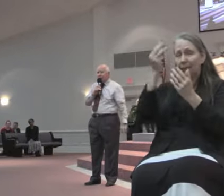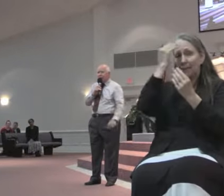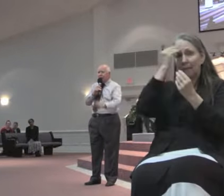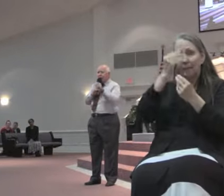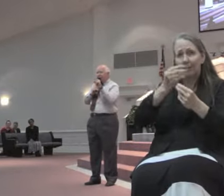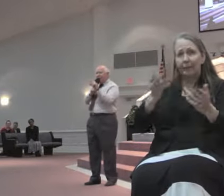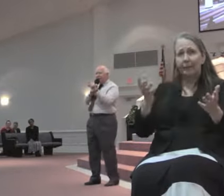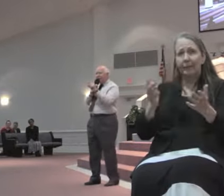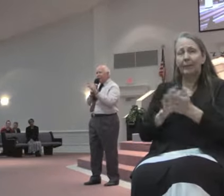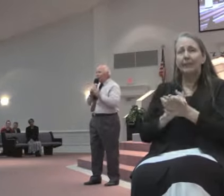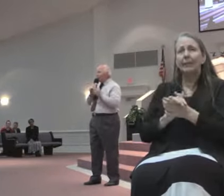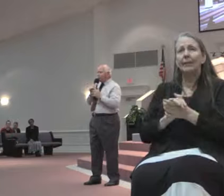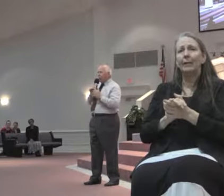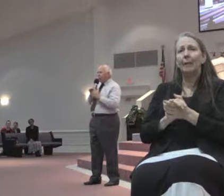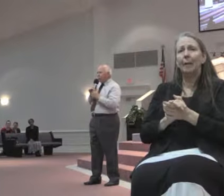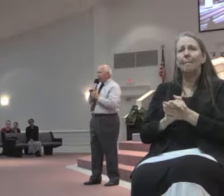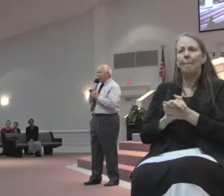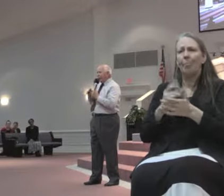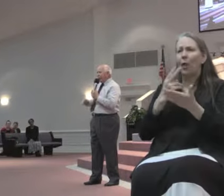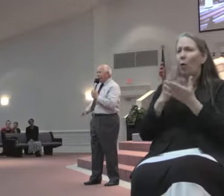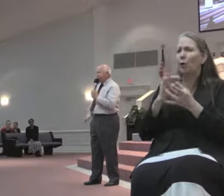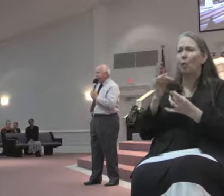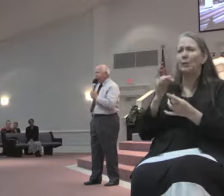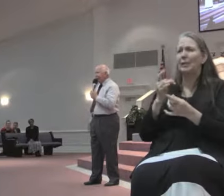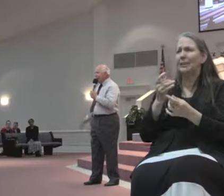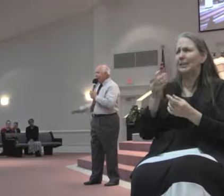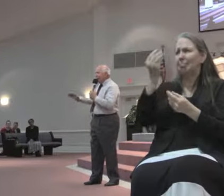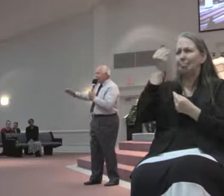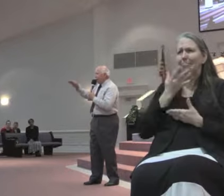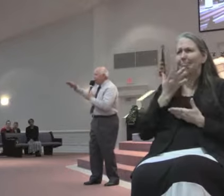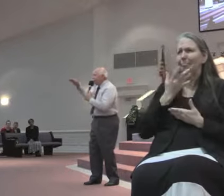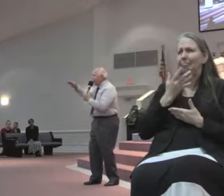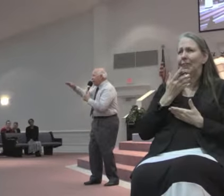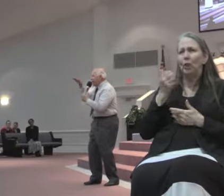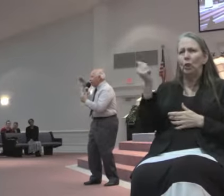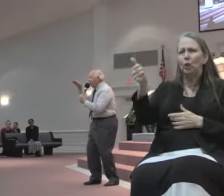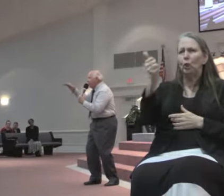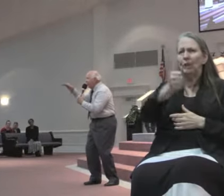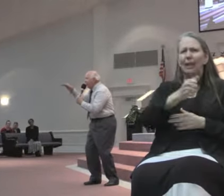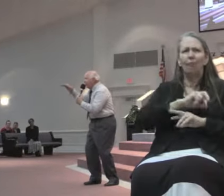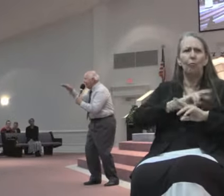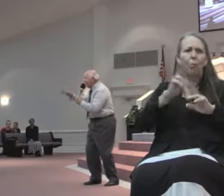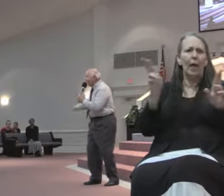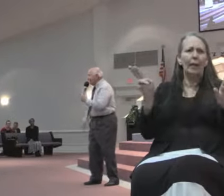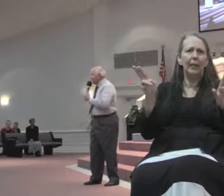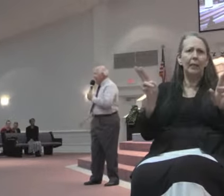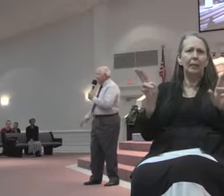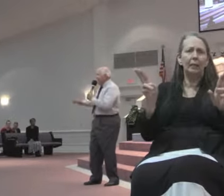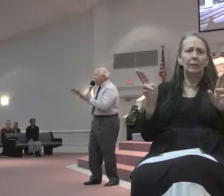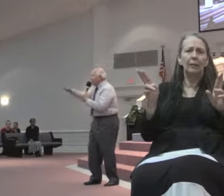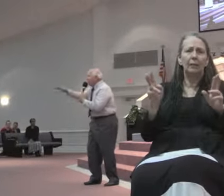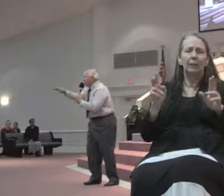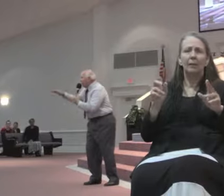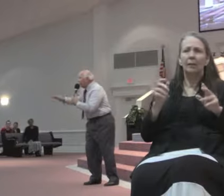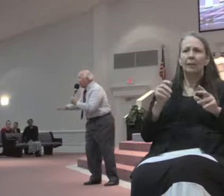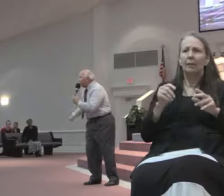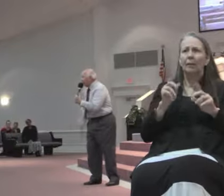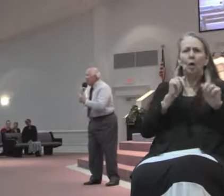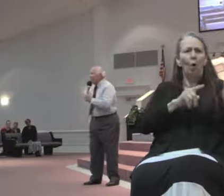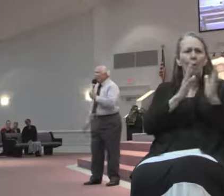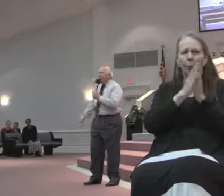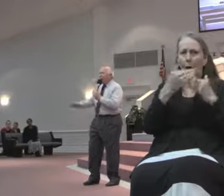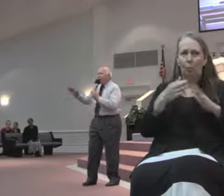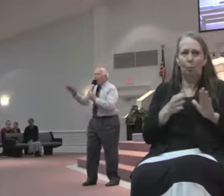you, this is what the Holy Ghost has said. Get yourselves ready. Get to the prayer